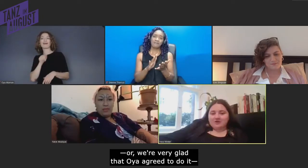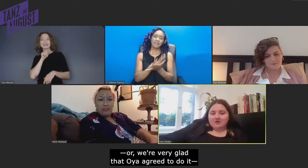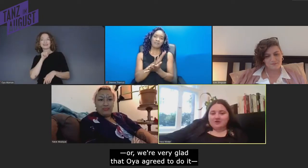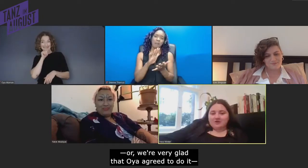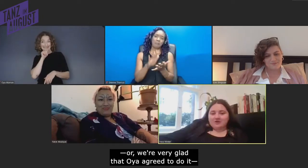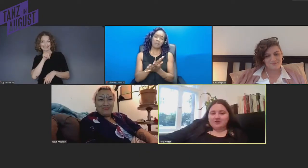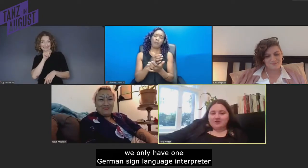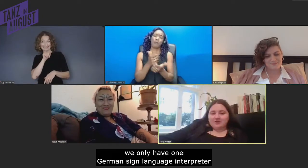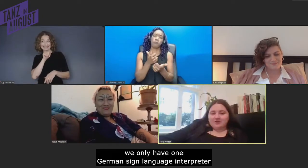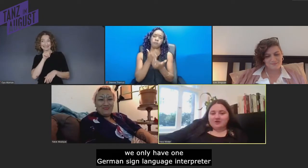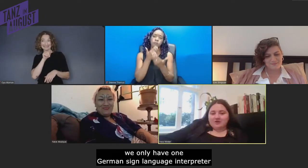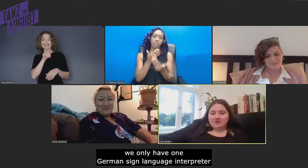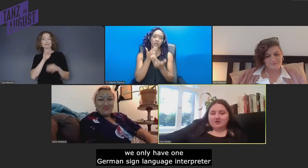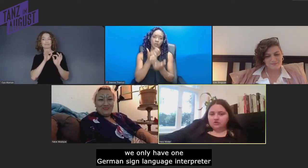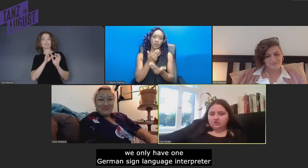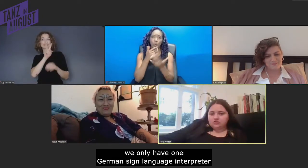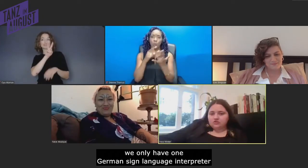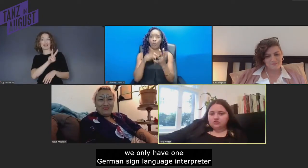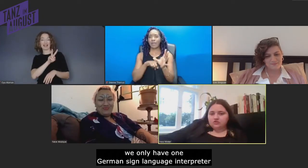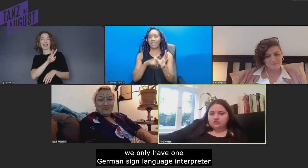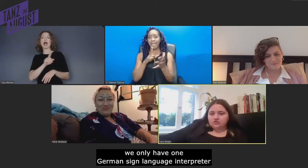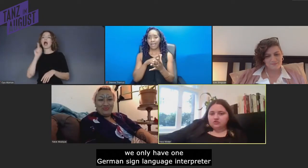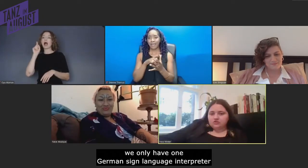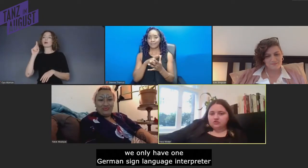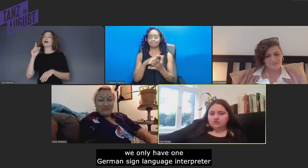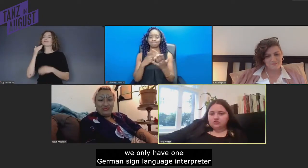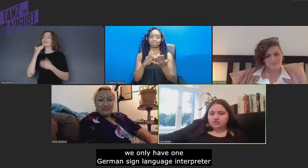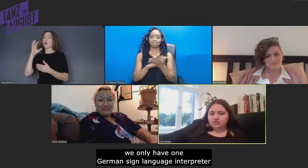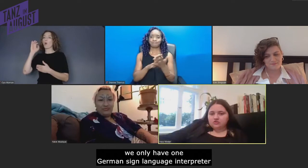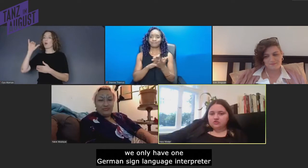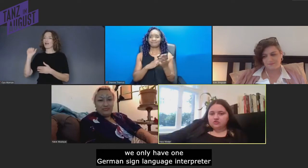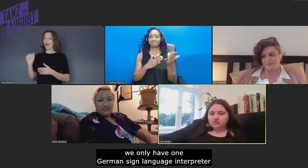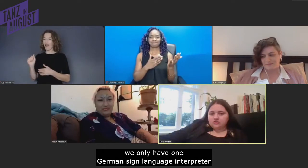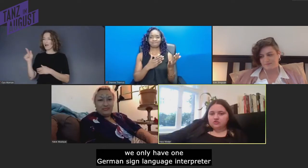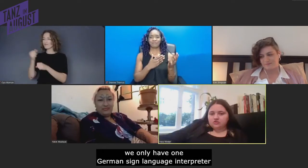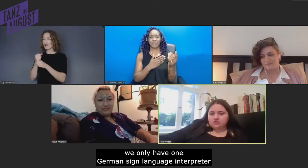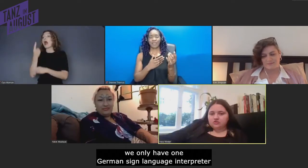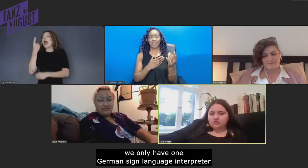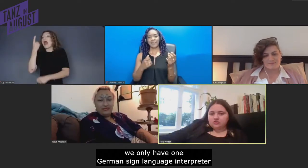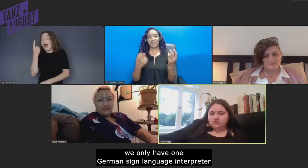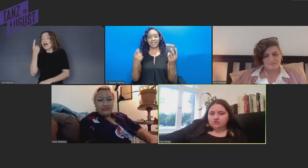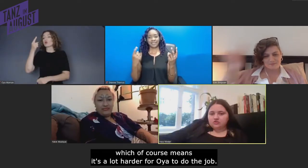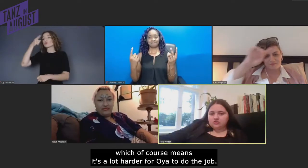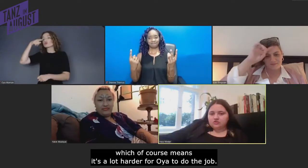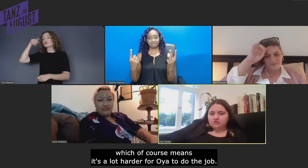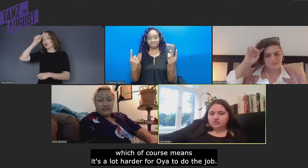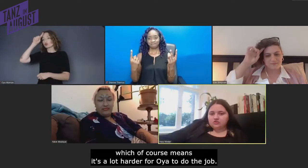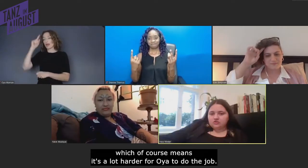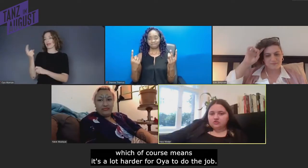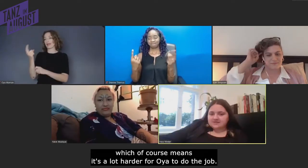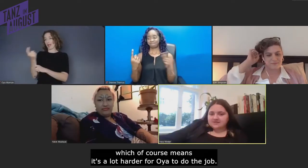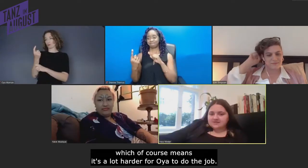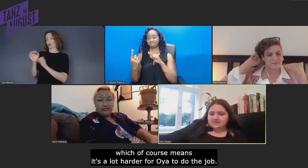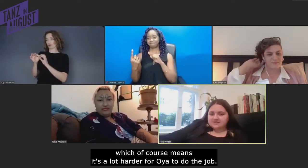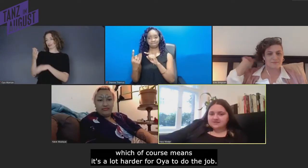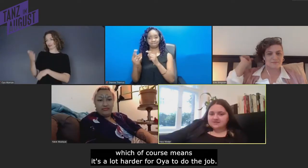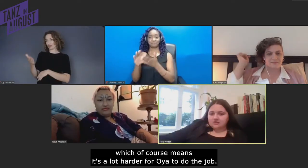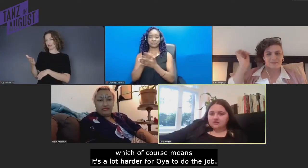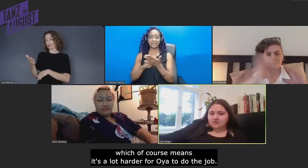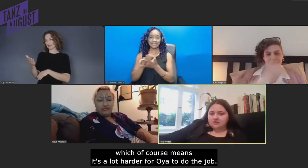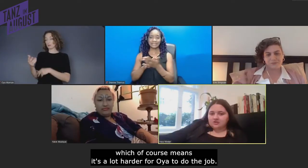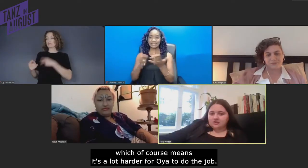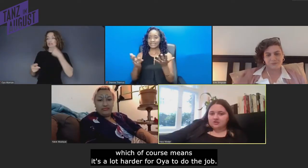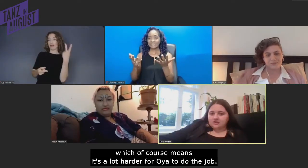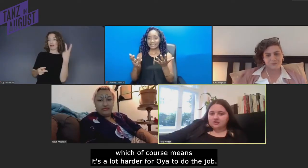that, we only have 1 German Sign Language interpreter, which of course means that it's